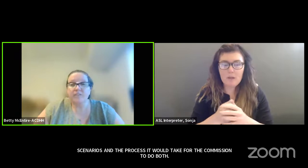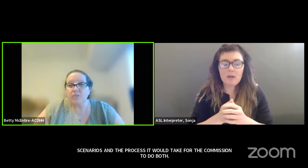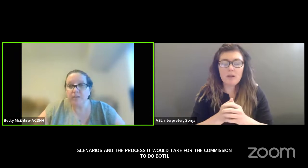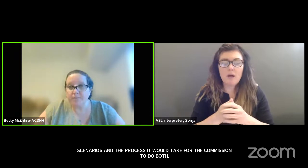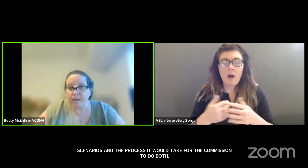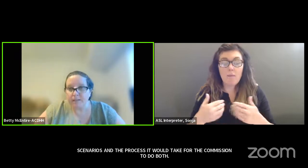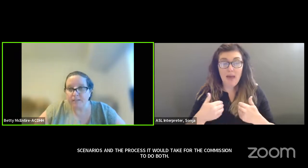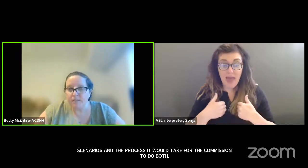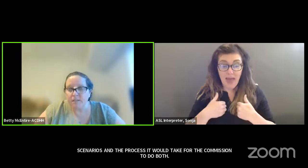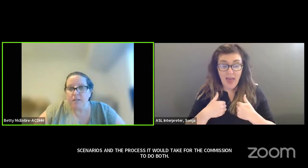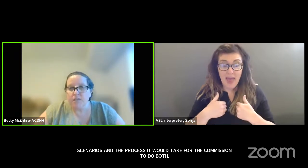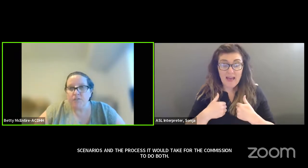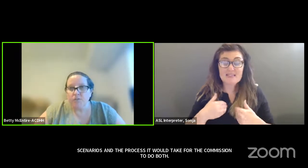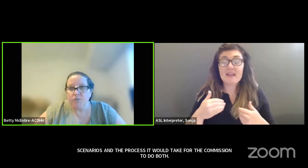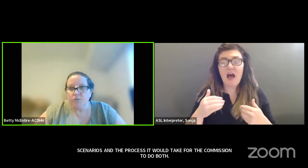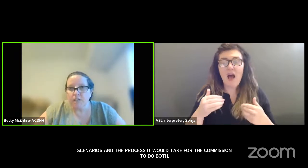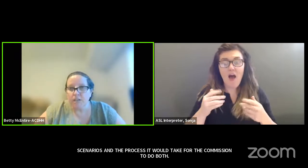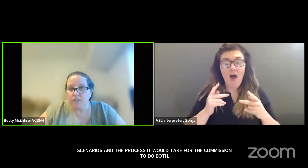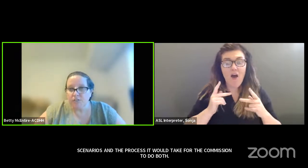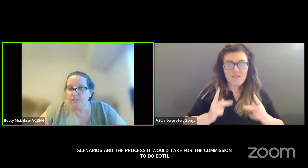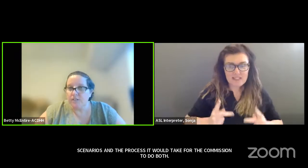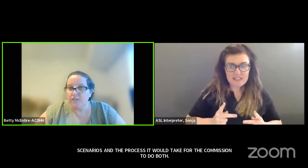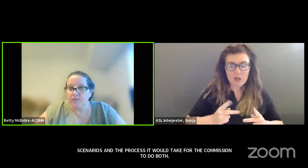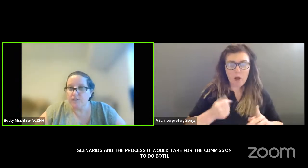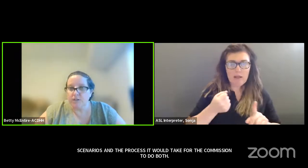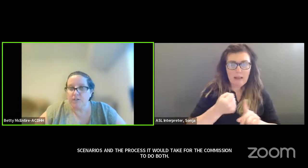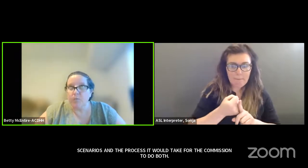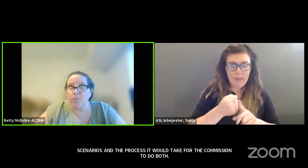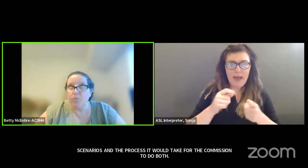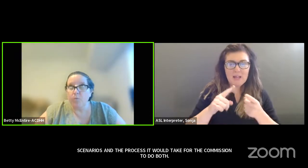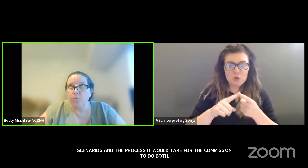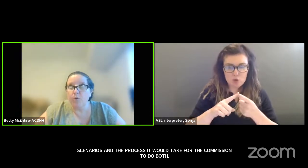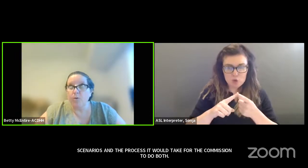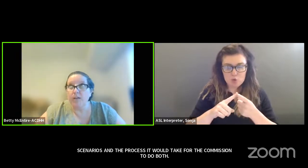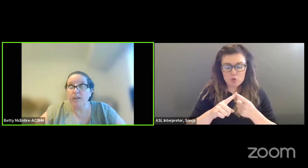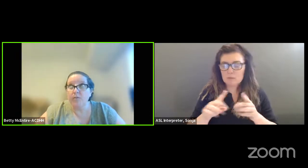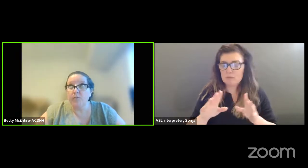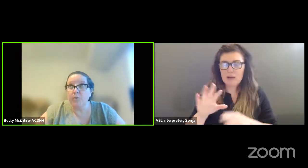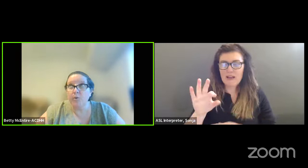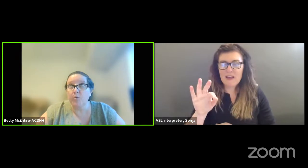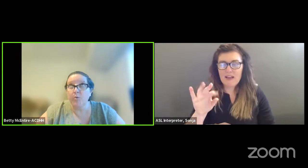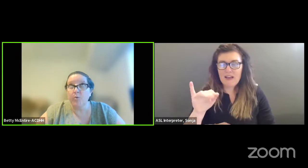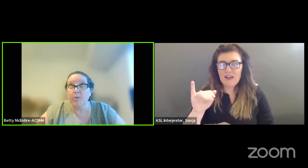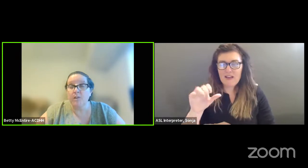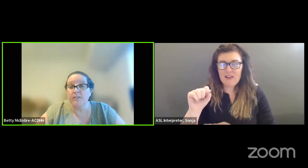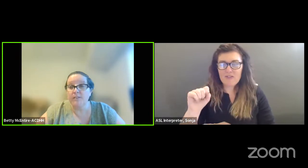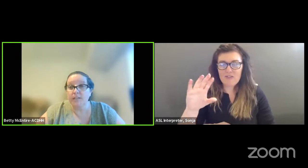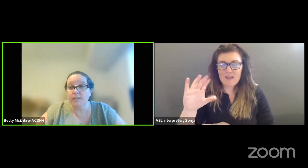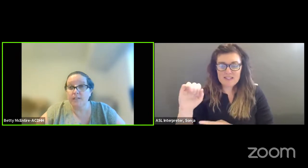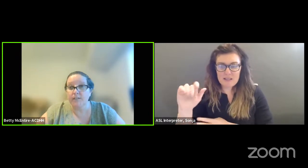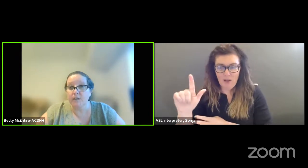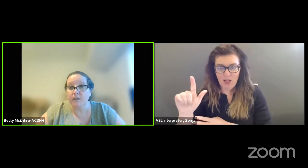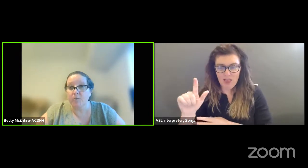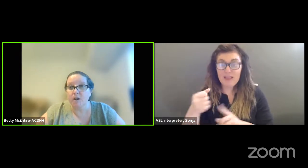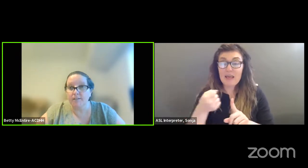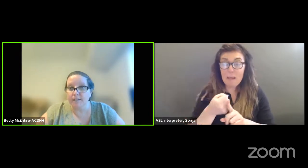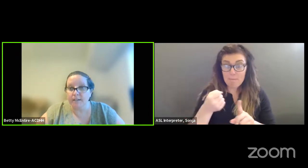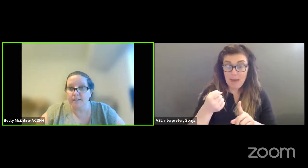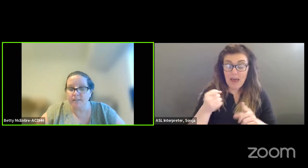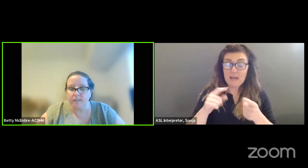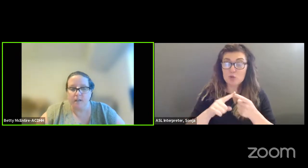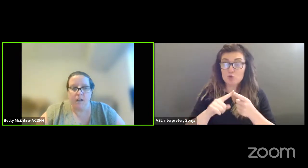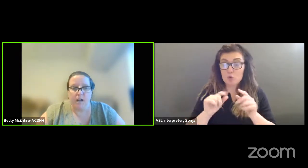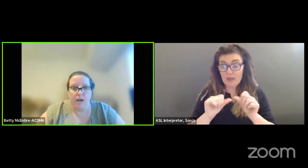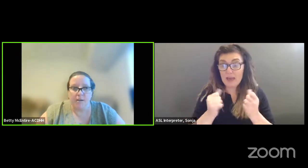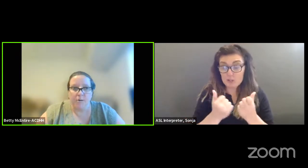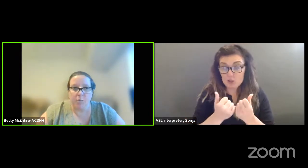a fiscal impact to the agency. So if we were to get through the legislative